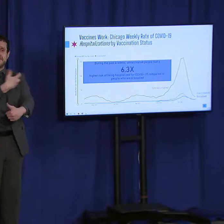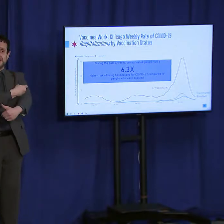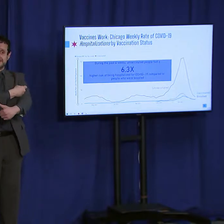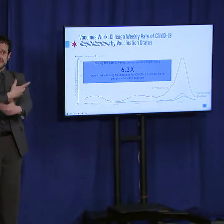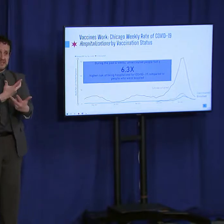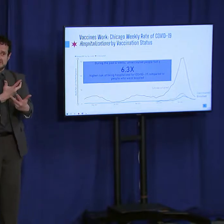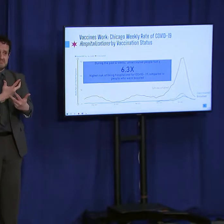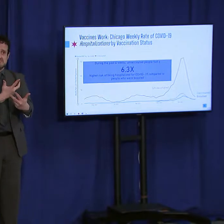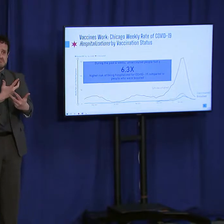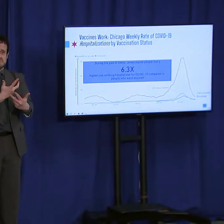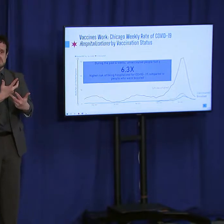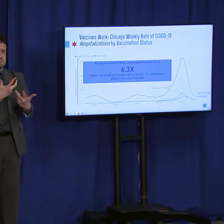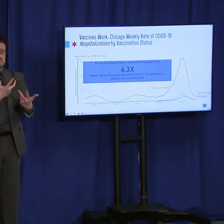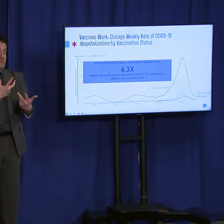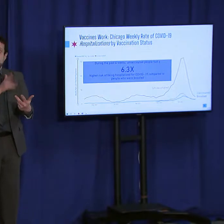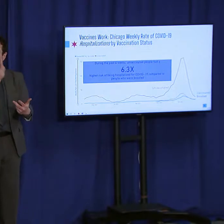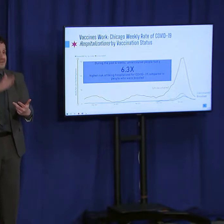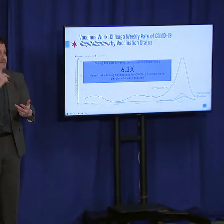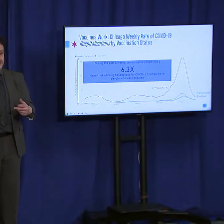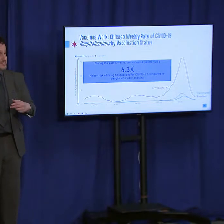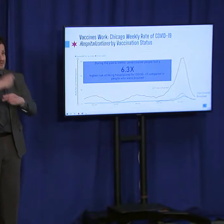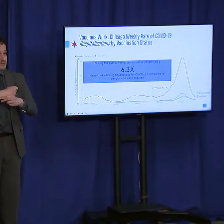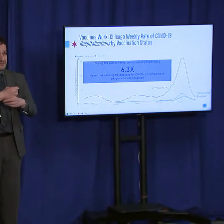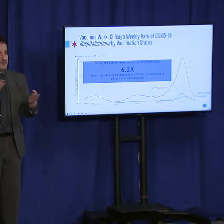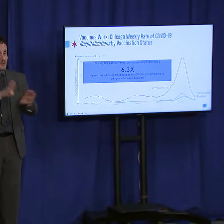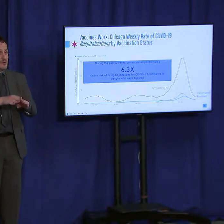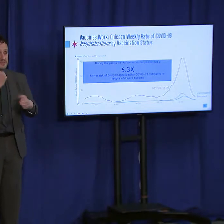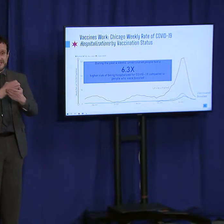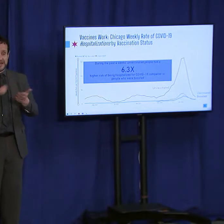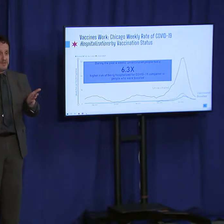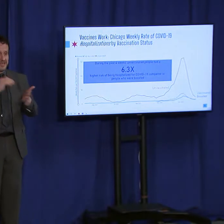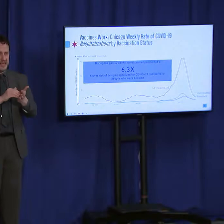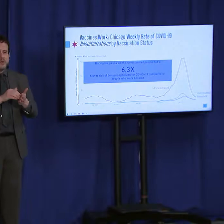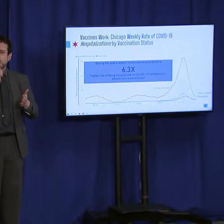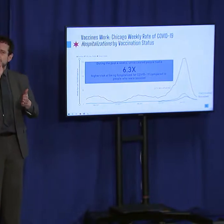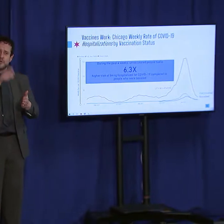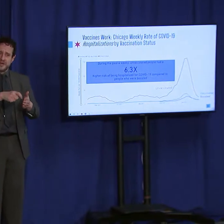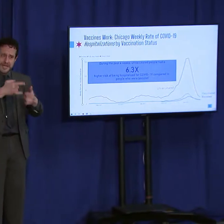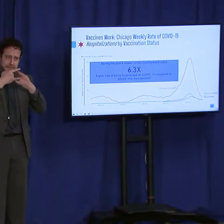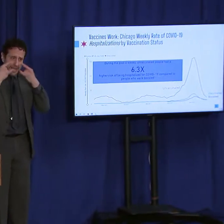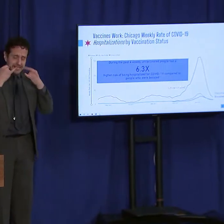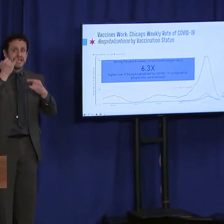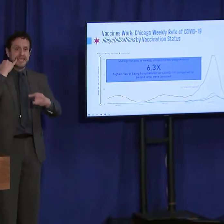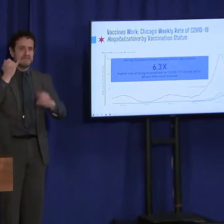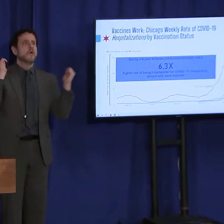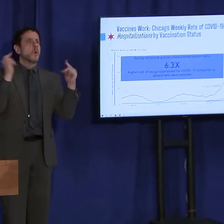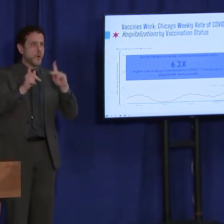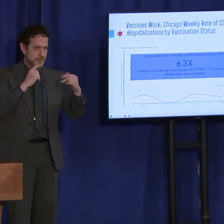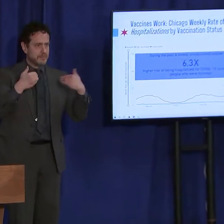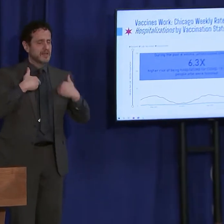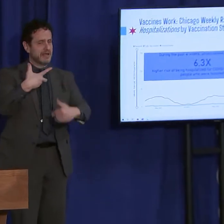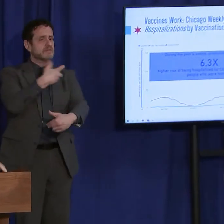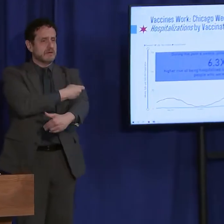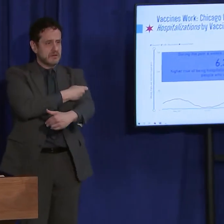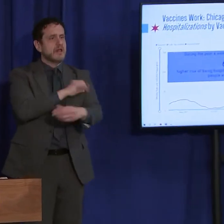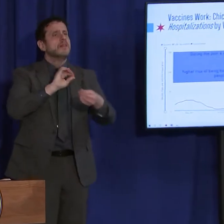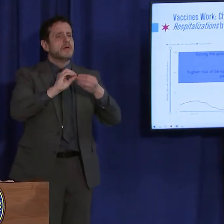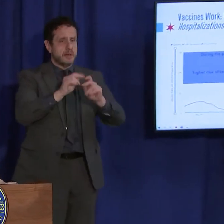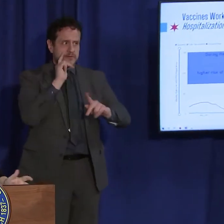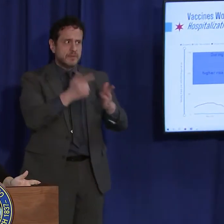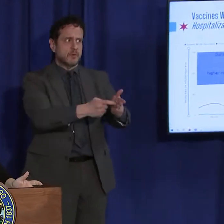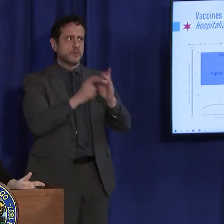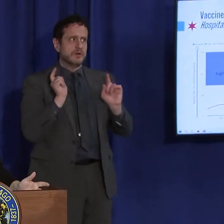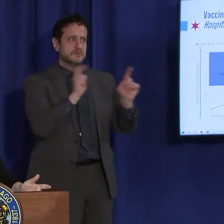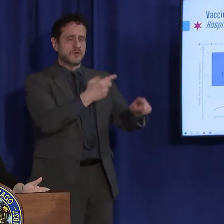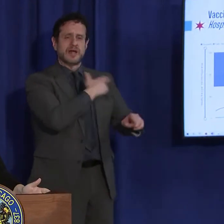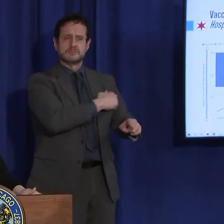probably wouldn't need to put these masks on. Turning this vaccine into something, turning this disease into something endemic that we can live with,